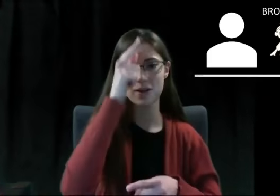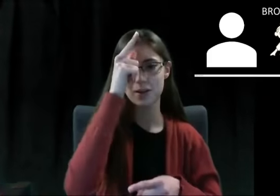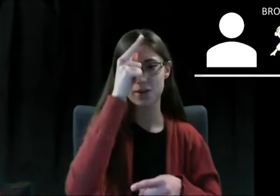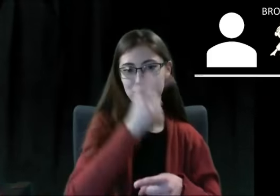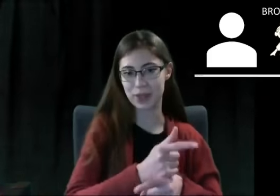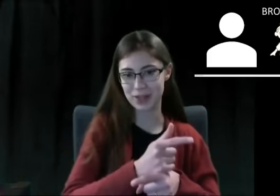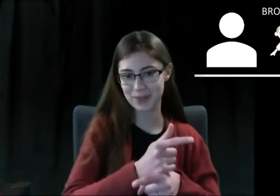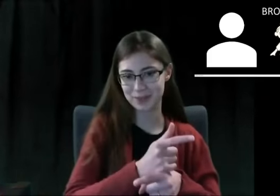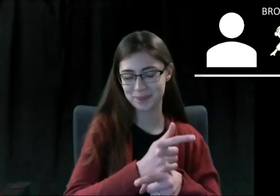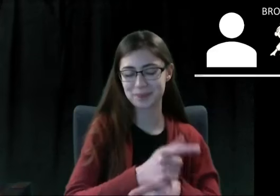Brother.